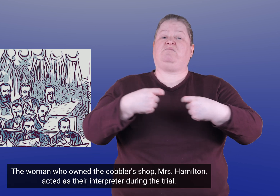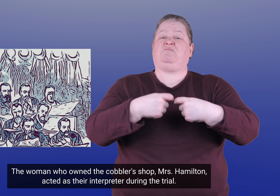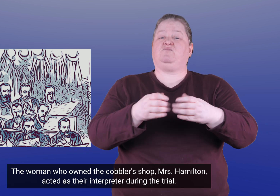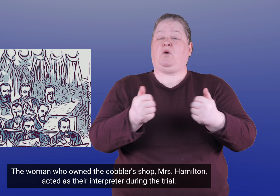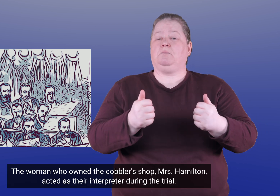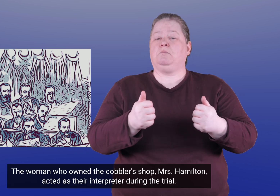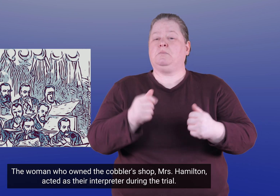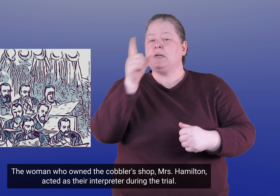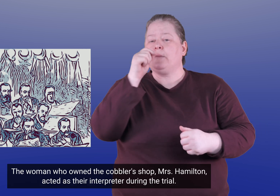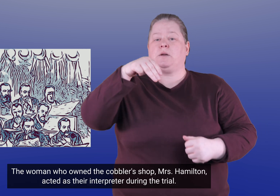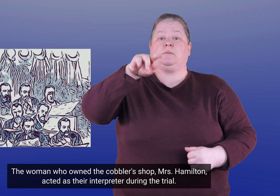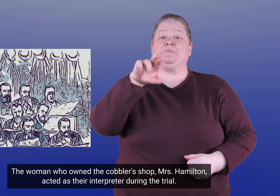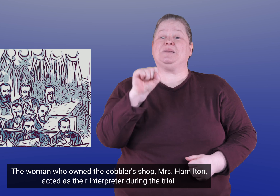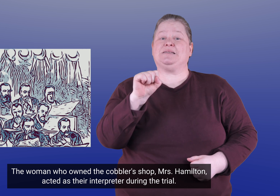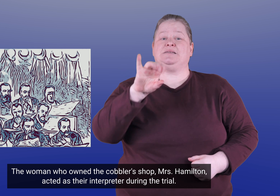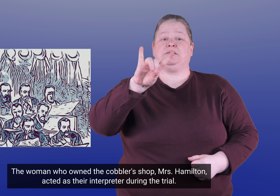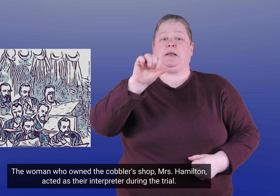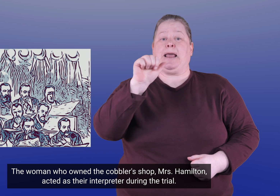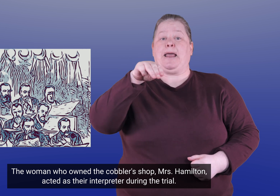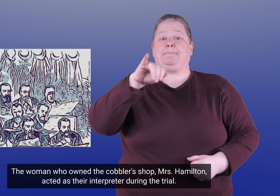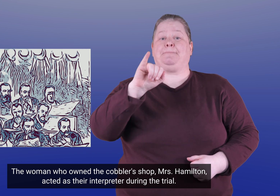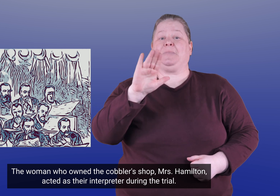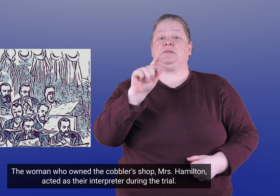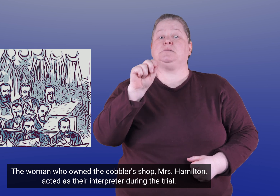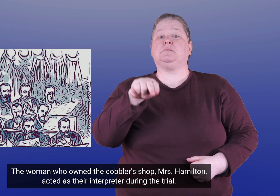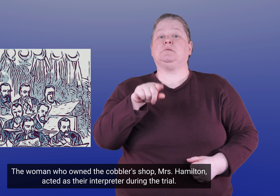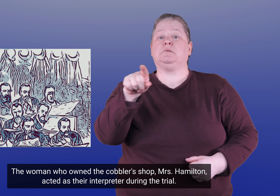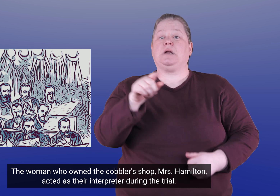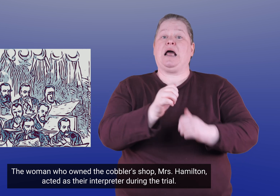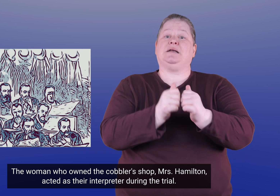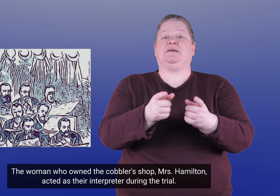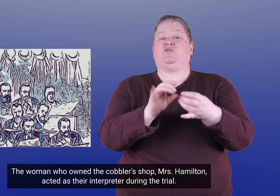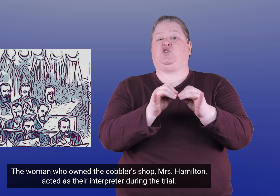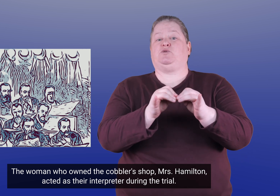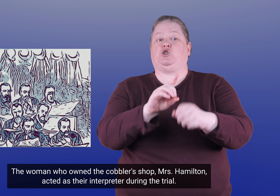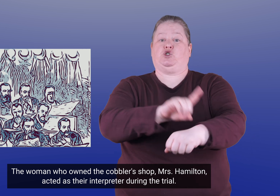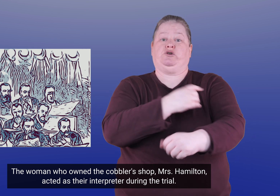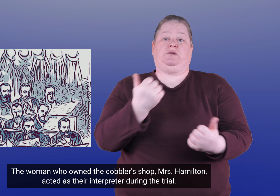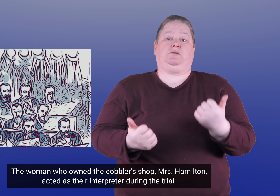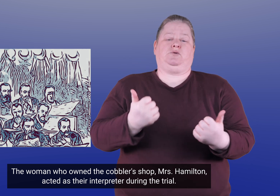The woman who owned the cobbler's shop, Mrs. Hamilton, acted as their interpreter during the trial.